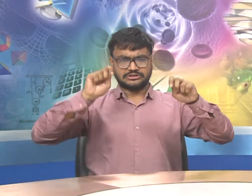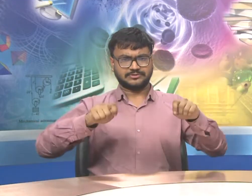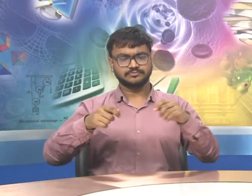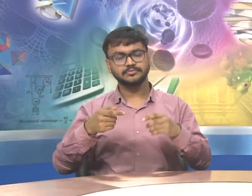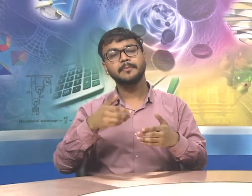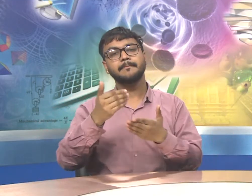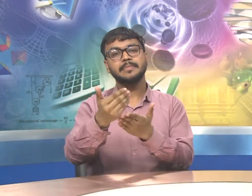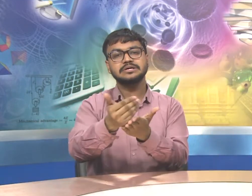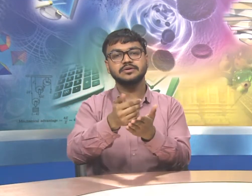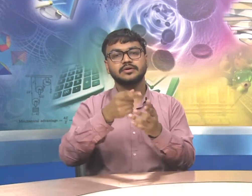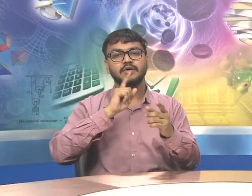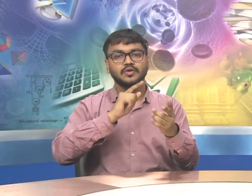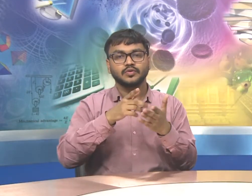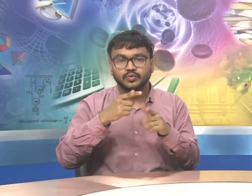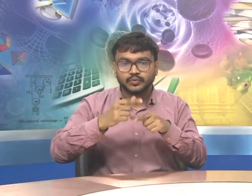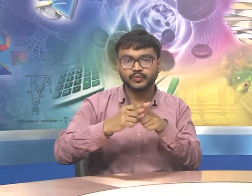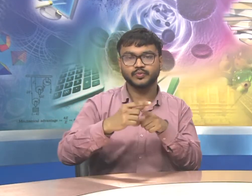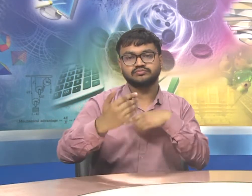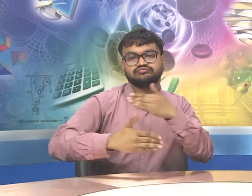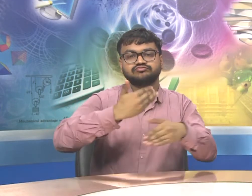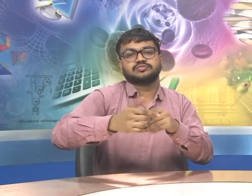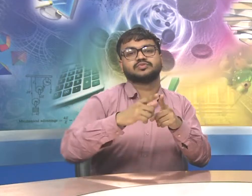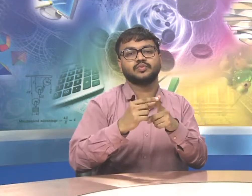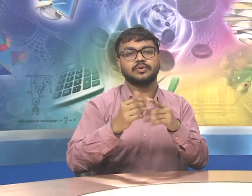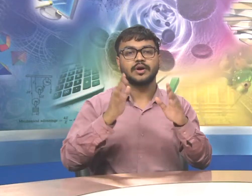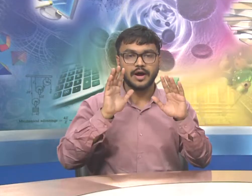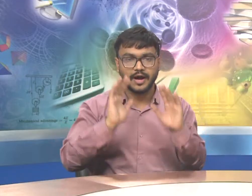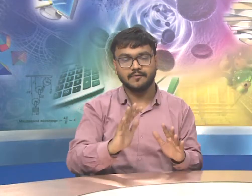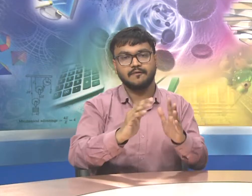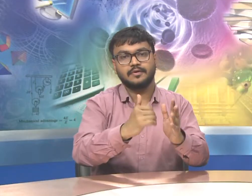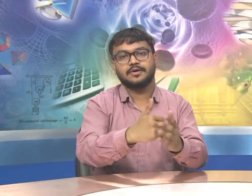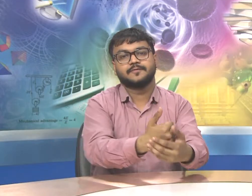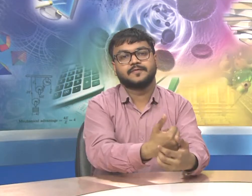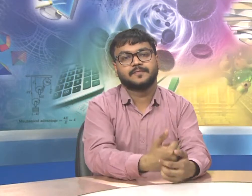which could not be curbed due to judicial or